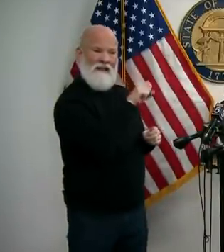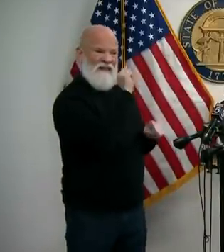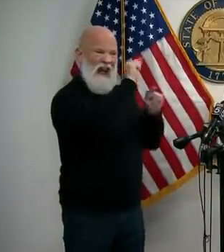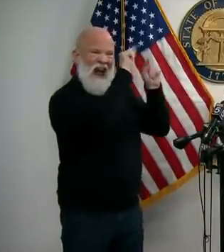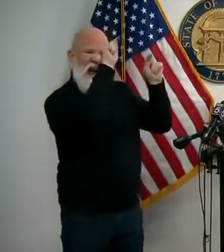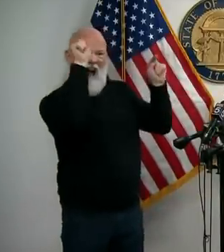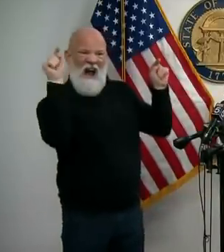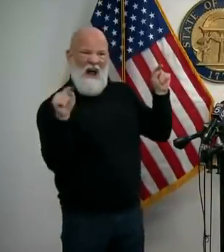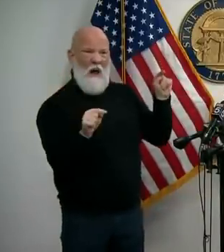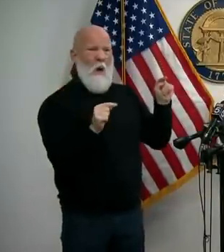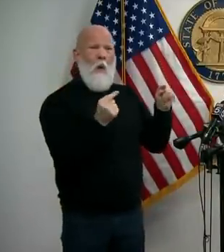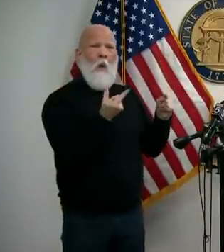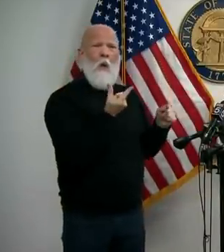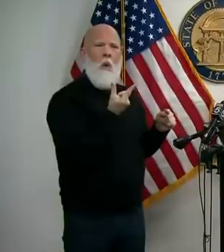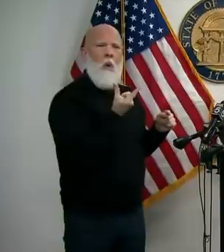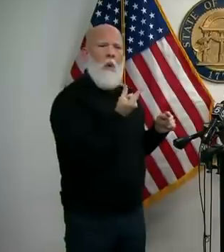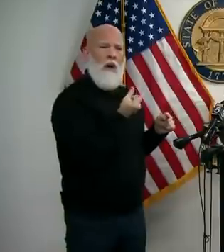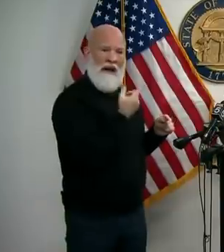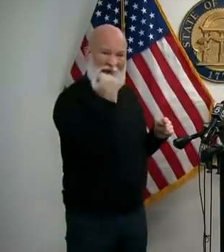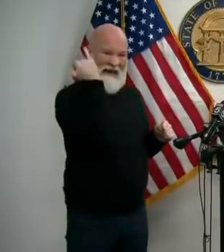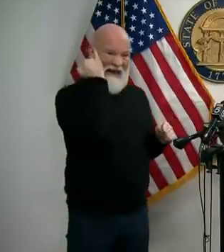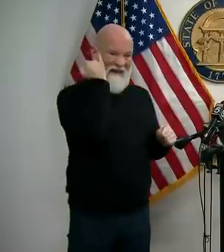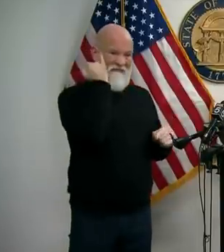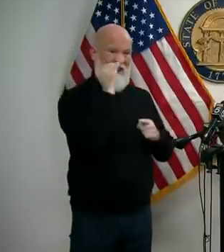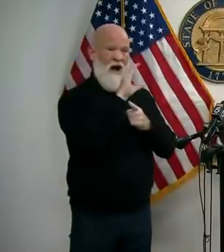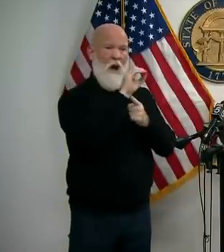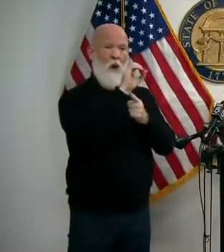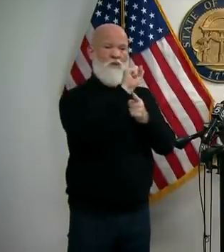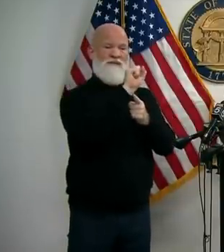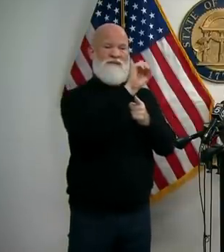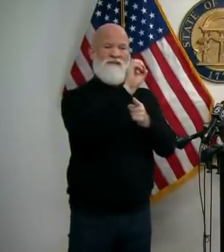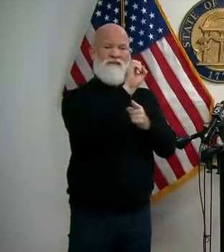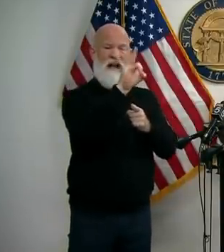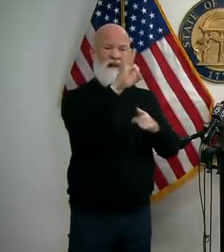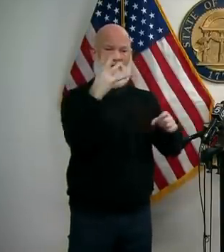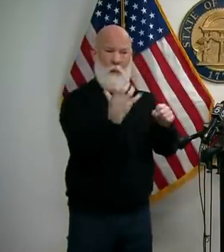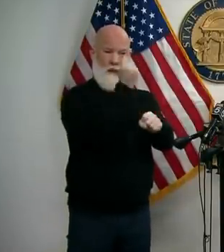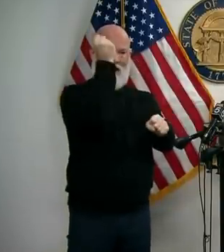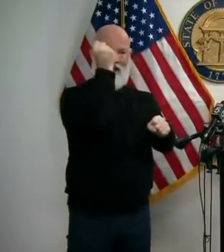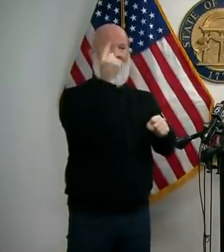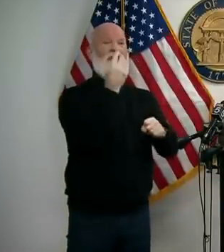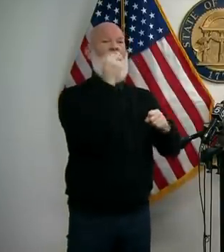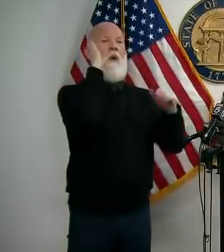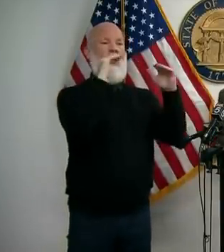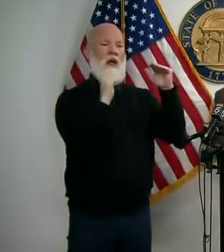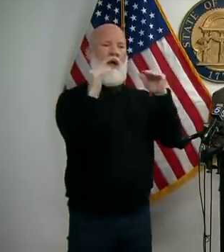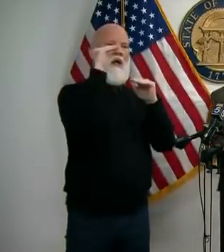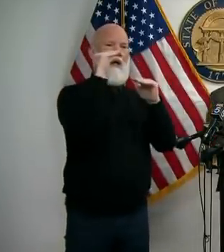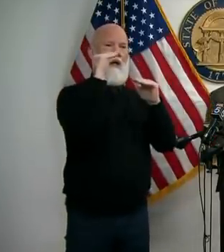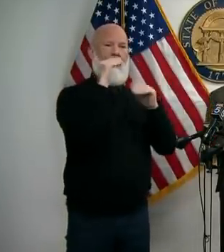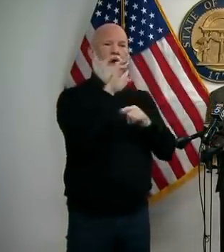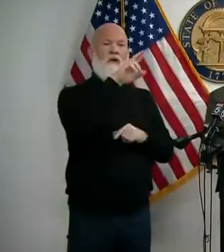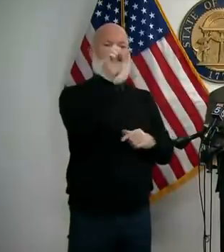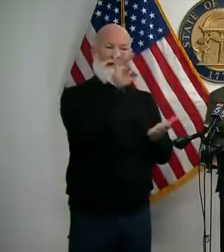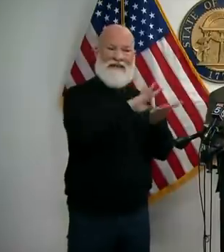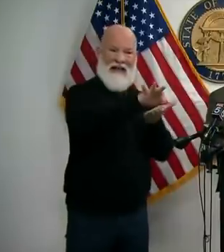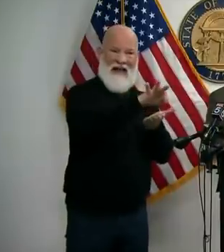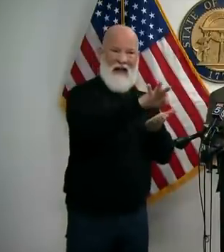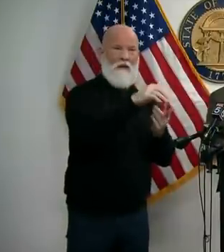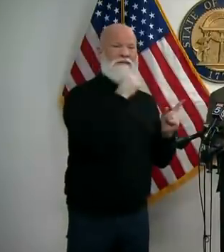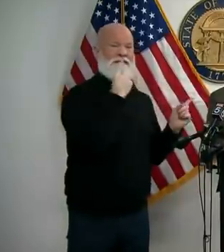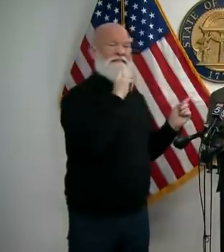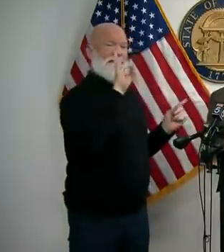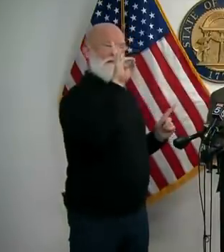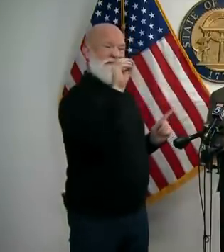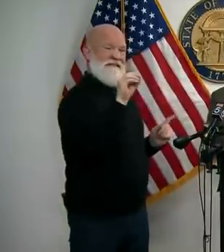if Ossoff does win, could that be outside of the recount margin? Well, right now we look at 60,470 that are available